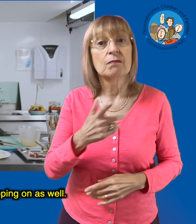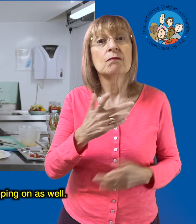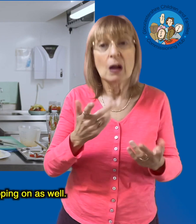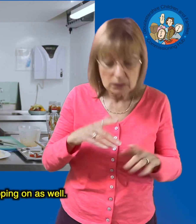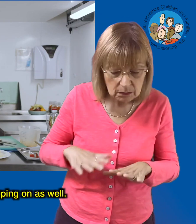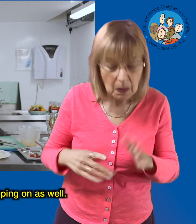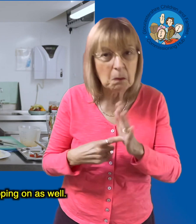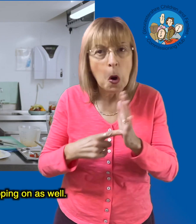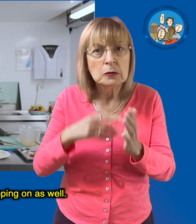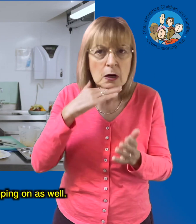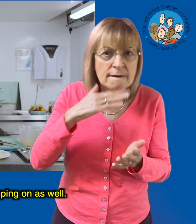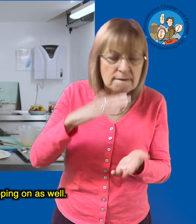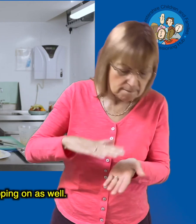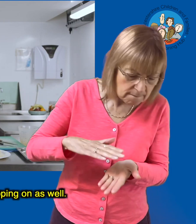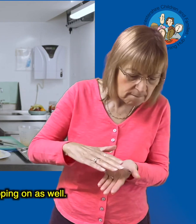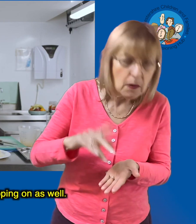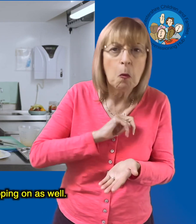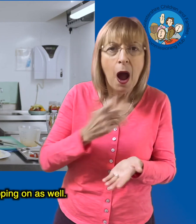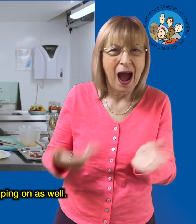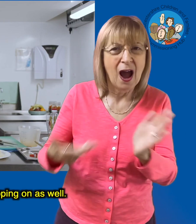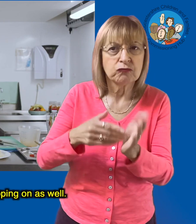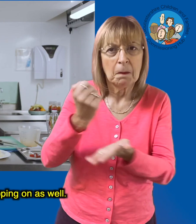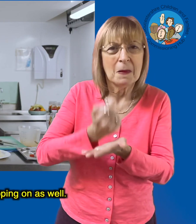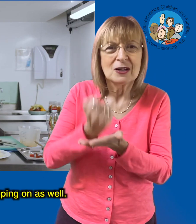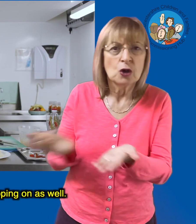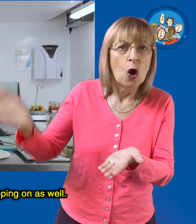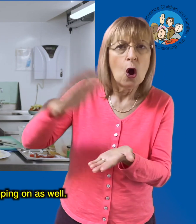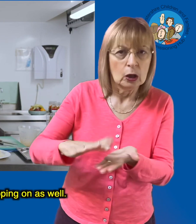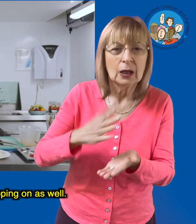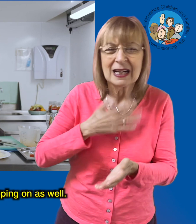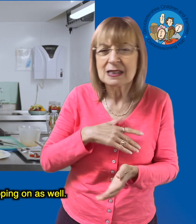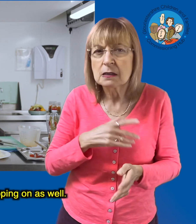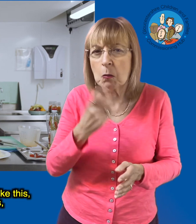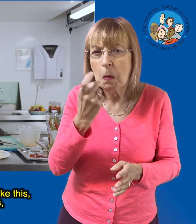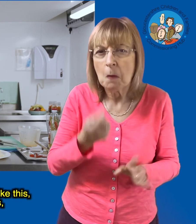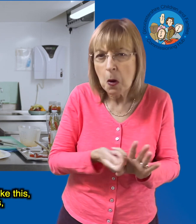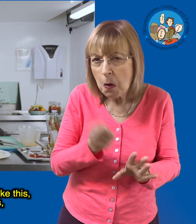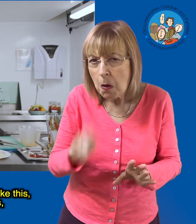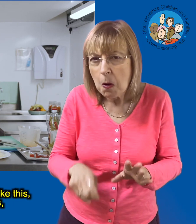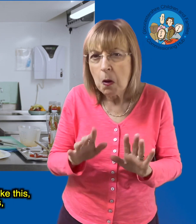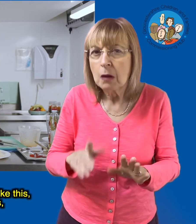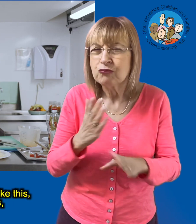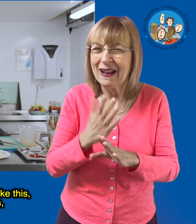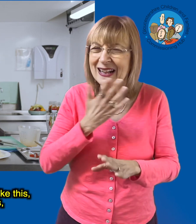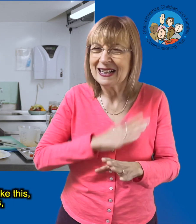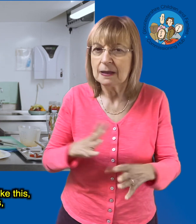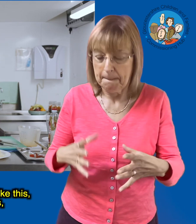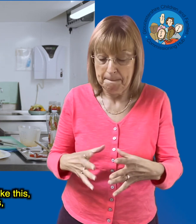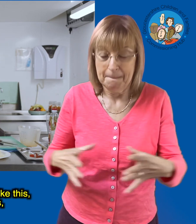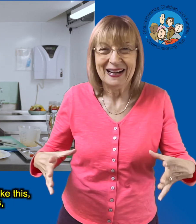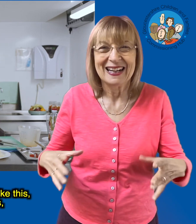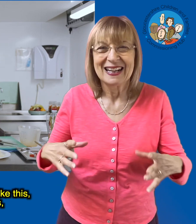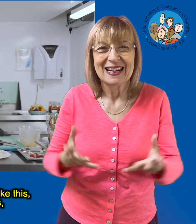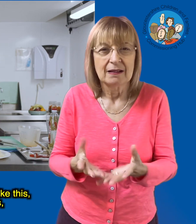So you want to leave enough room to have the topping on as well. So I'll put another little bit of spoon. So you can either do it